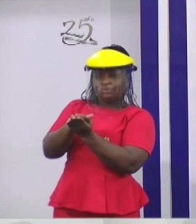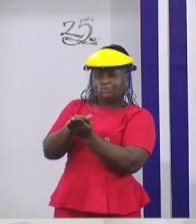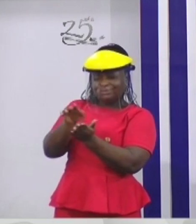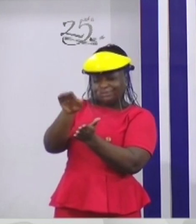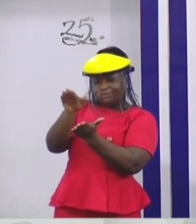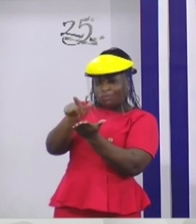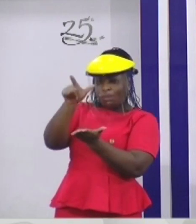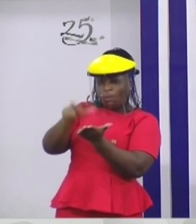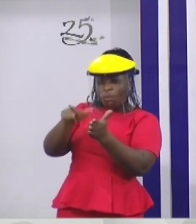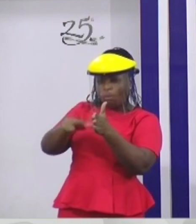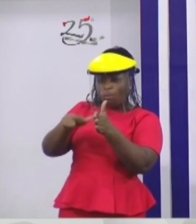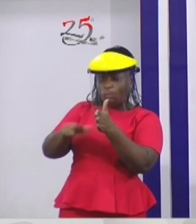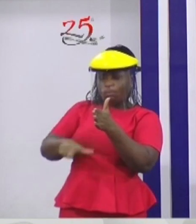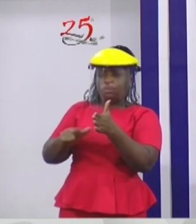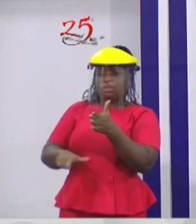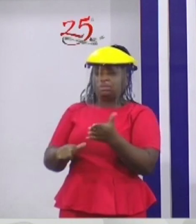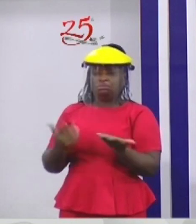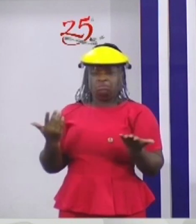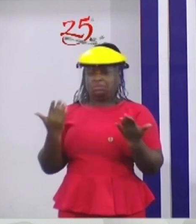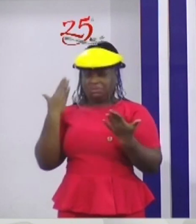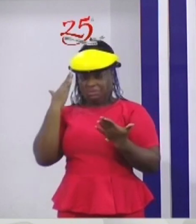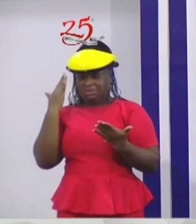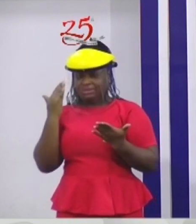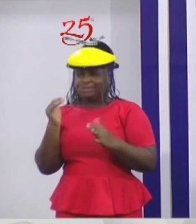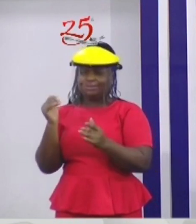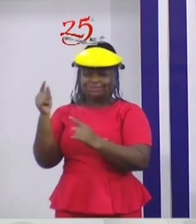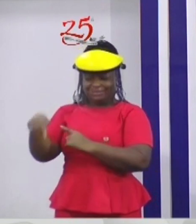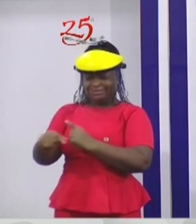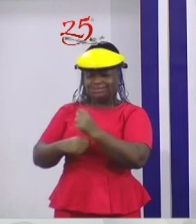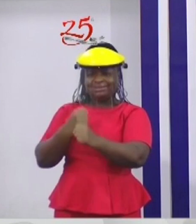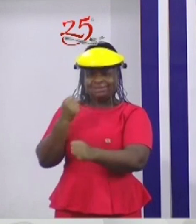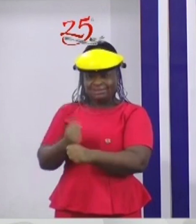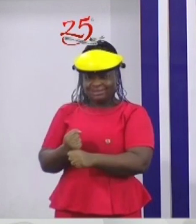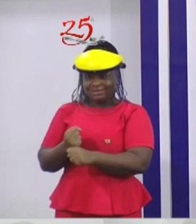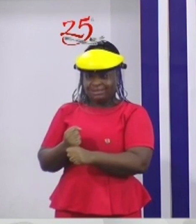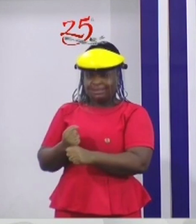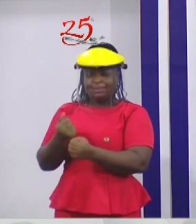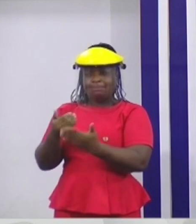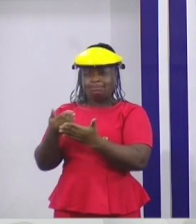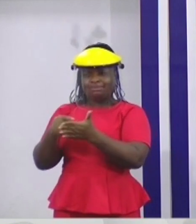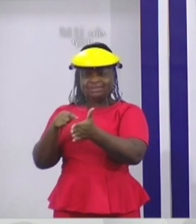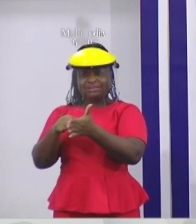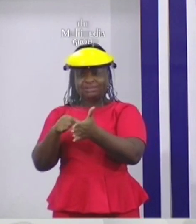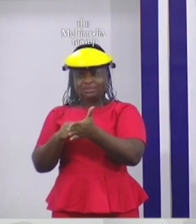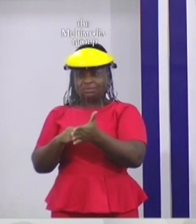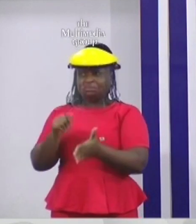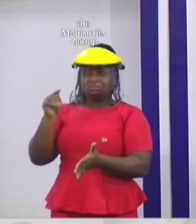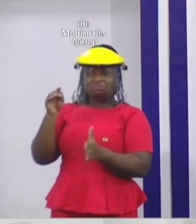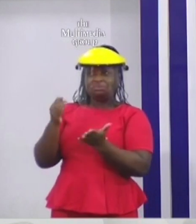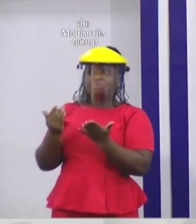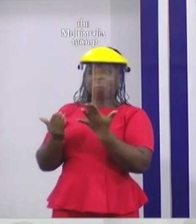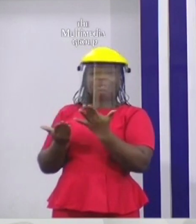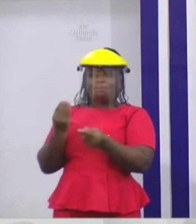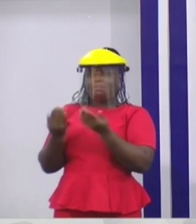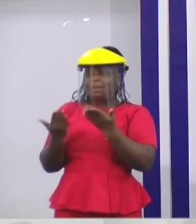minimum. It has become obvious, however, that this year's deficit will exceed the 5% of GDP that we